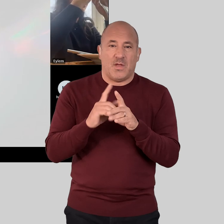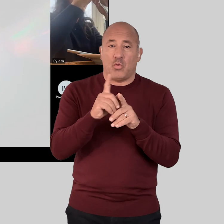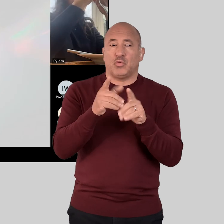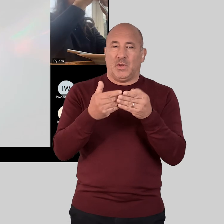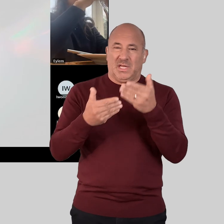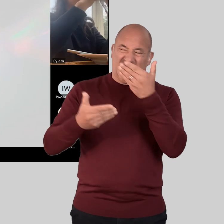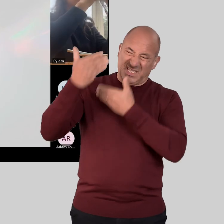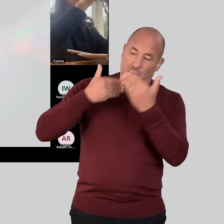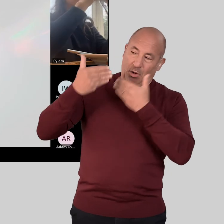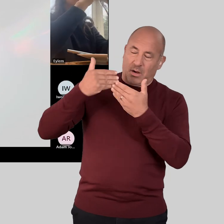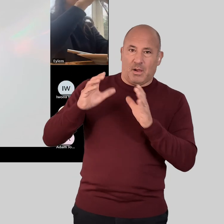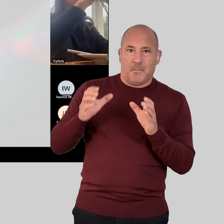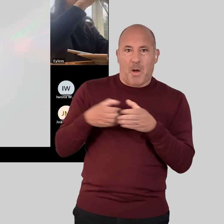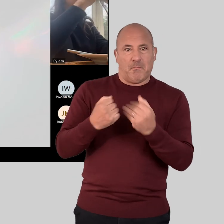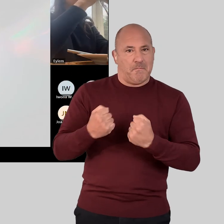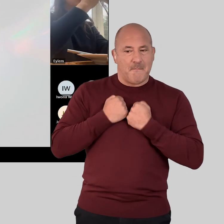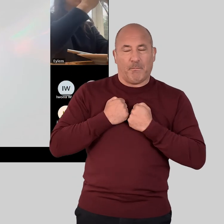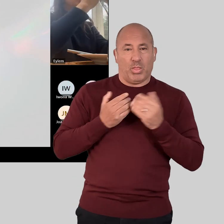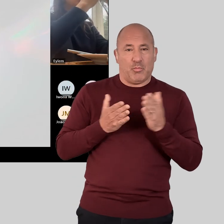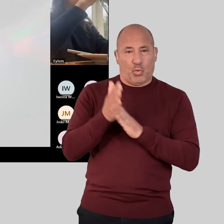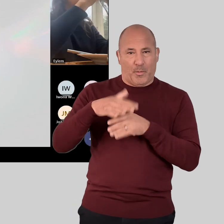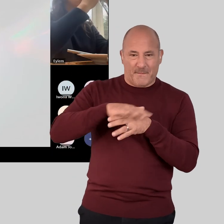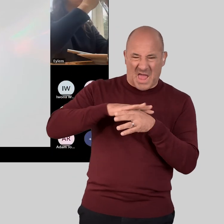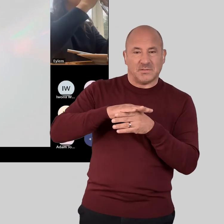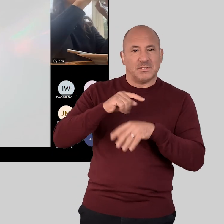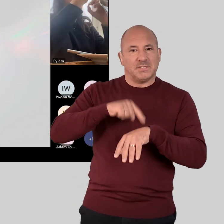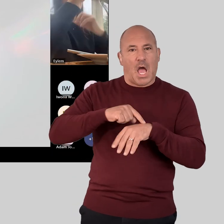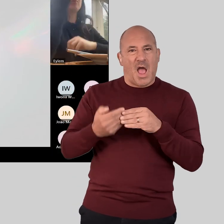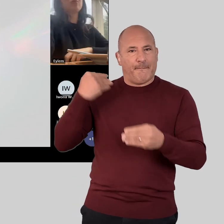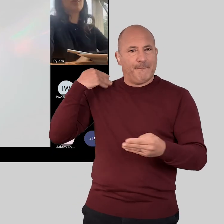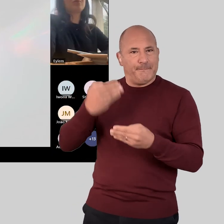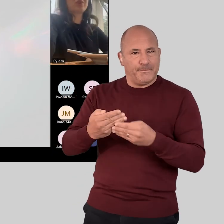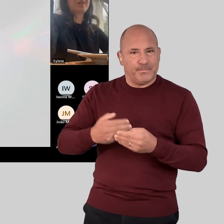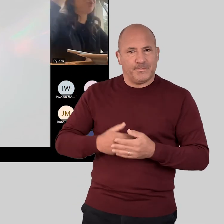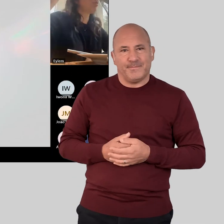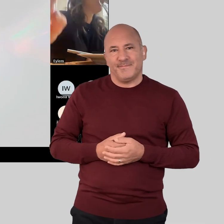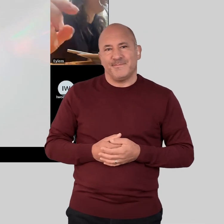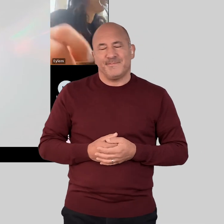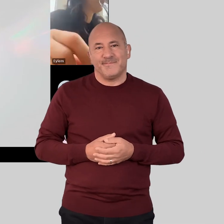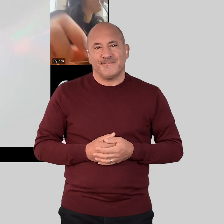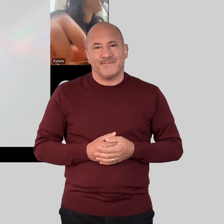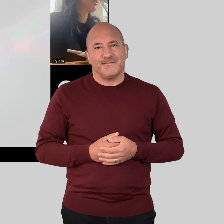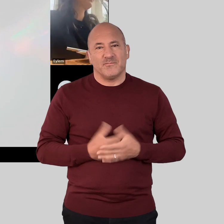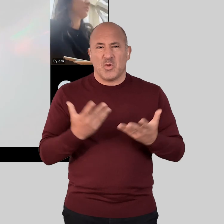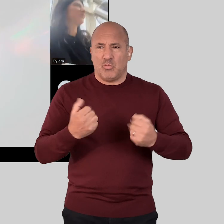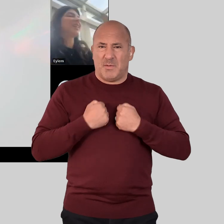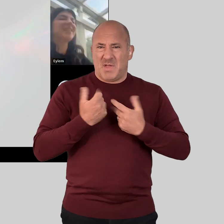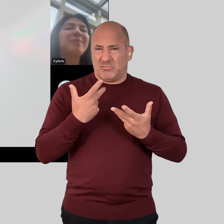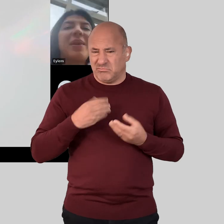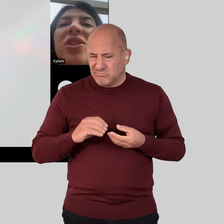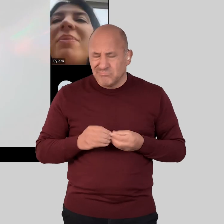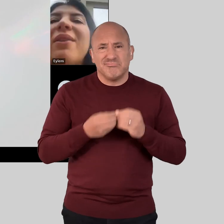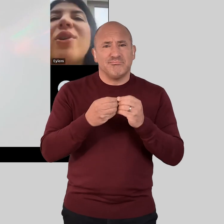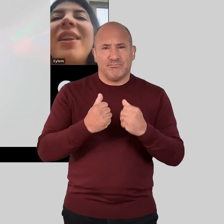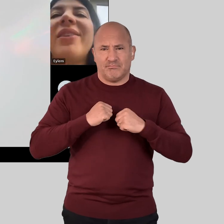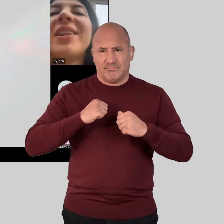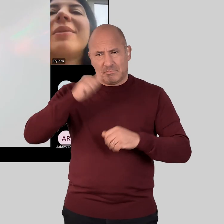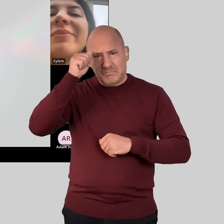Collective ownership and collective and historical ownership over place and time.